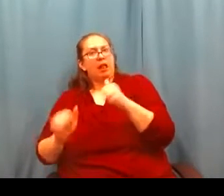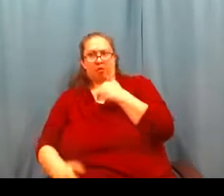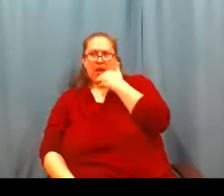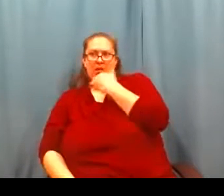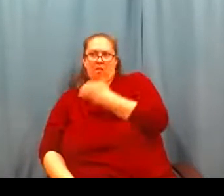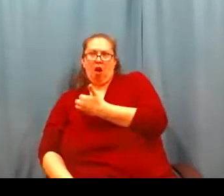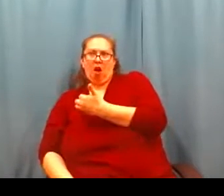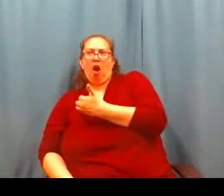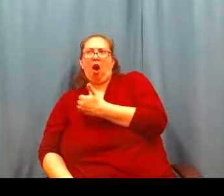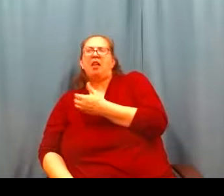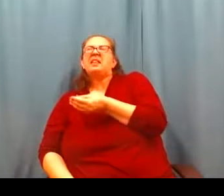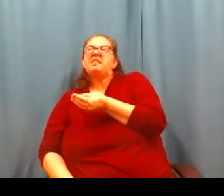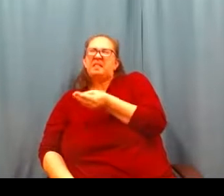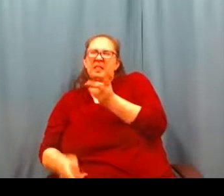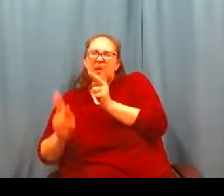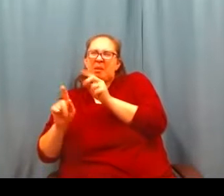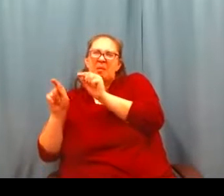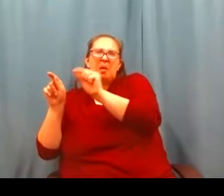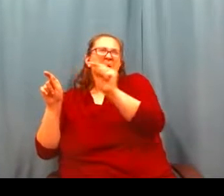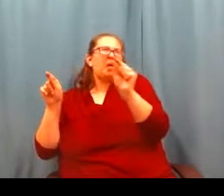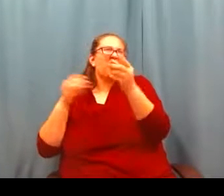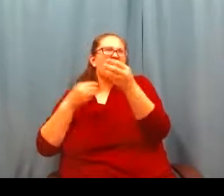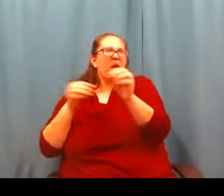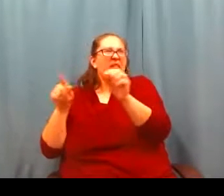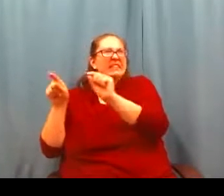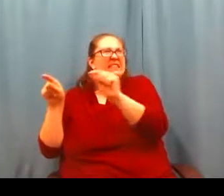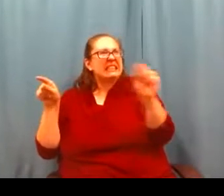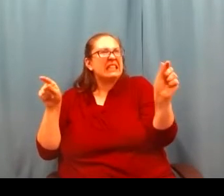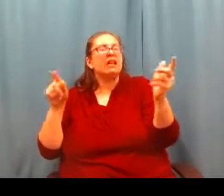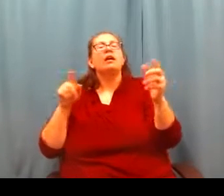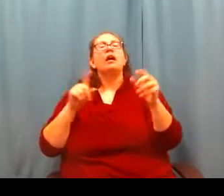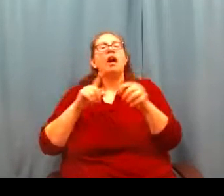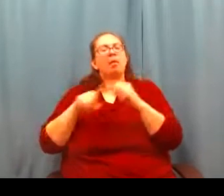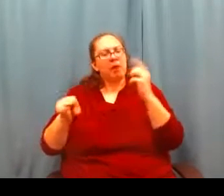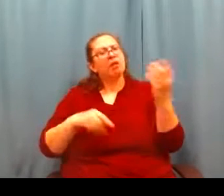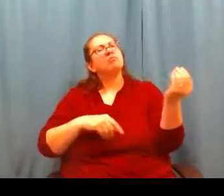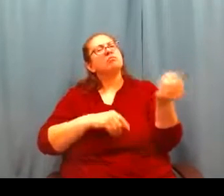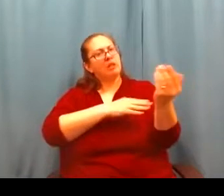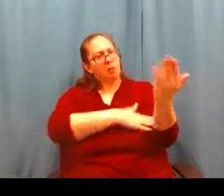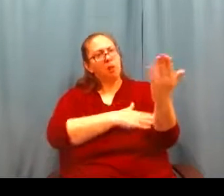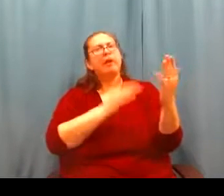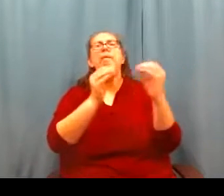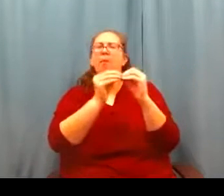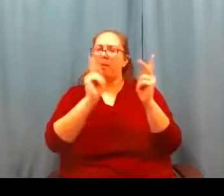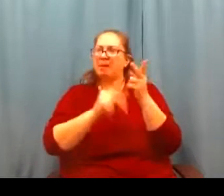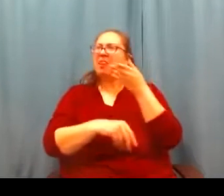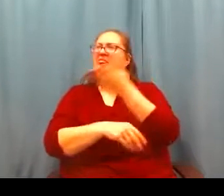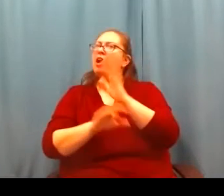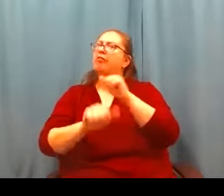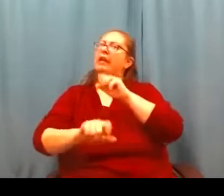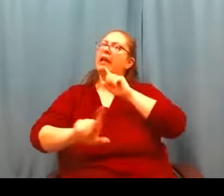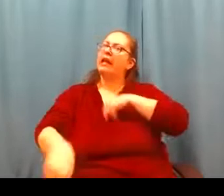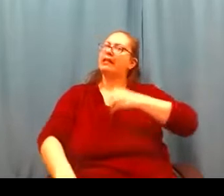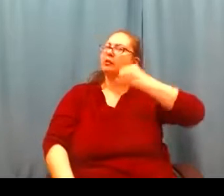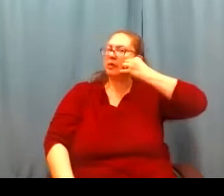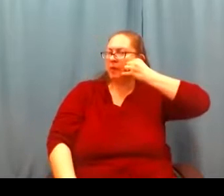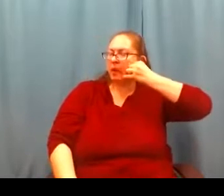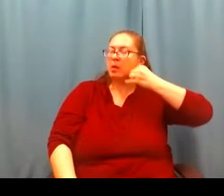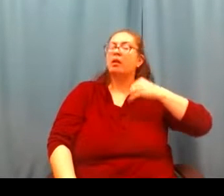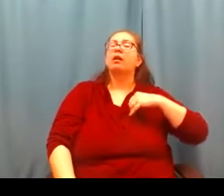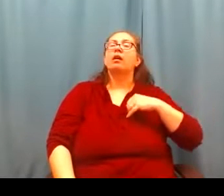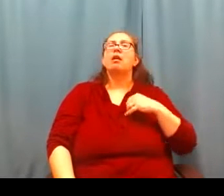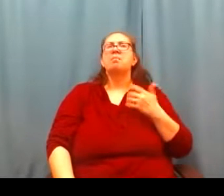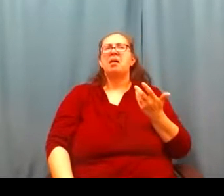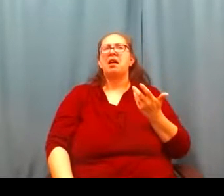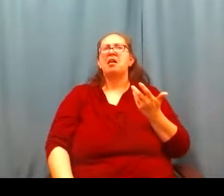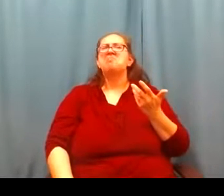expect there will be more people in the office to take your calls. But probably be a couple more weeks before City Hall